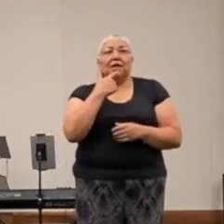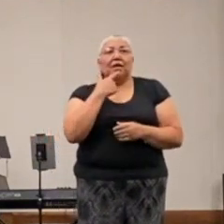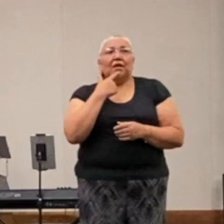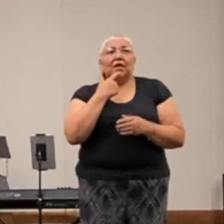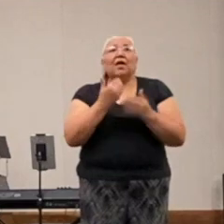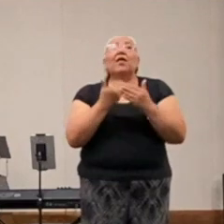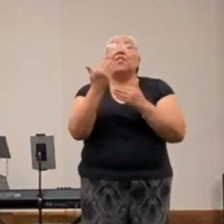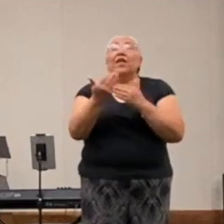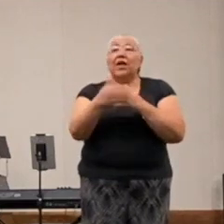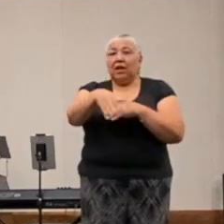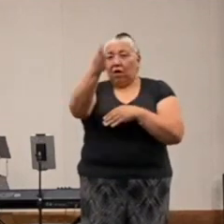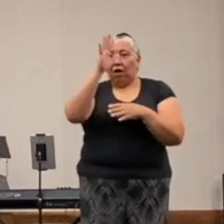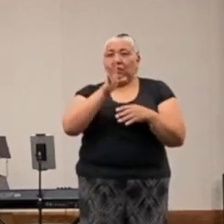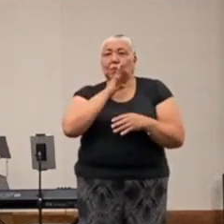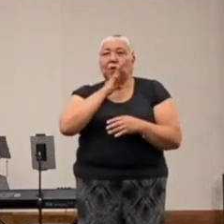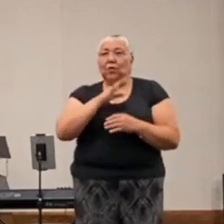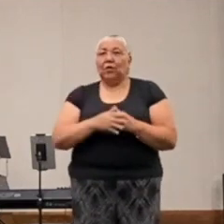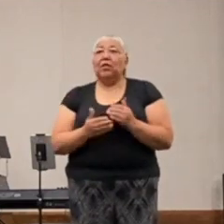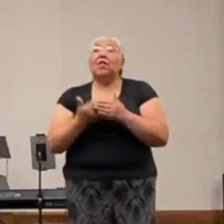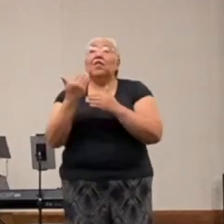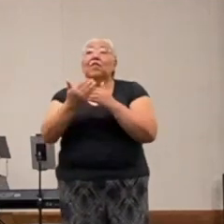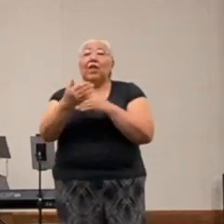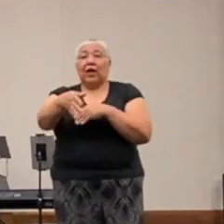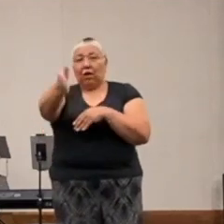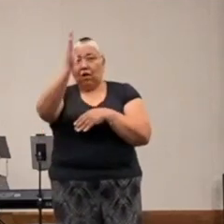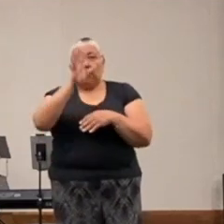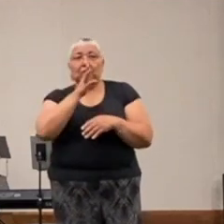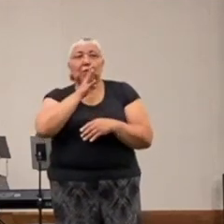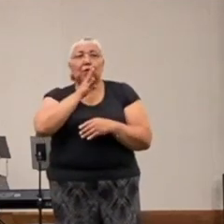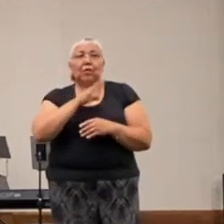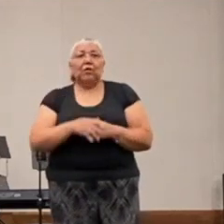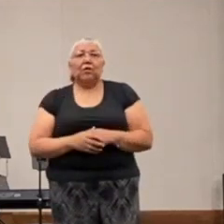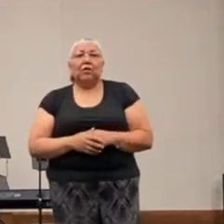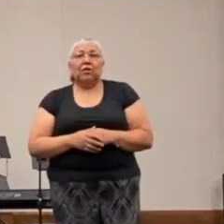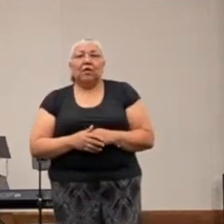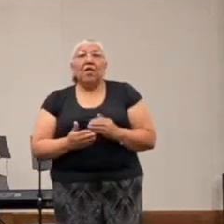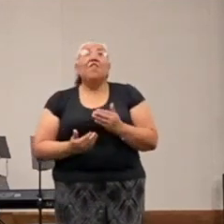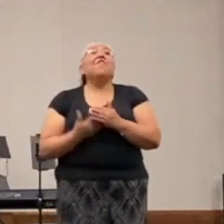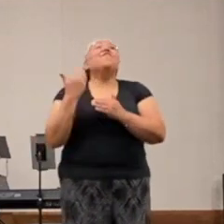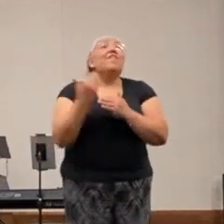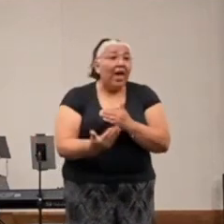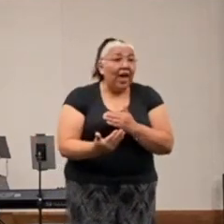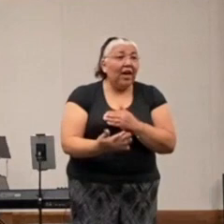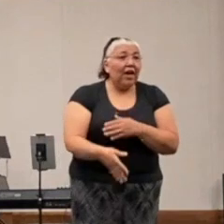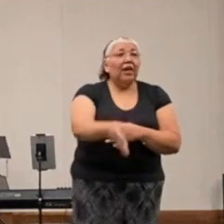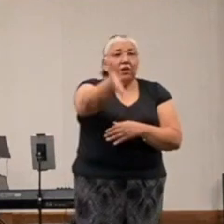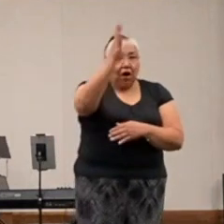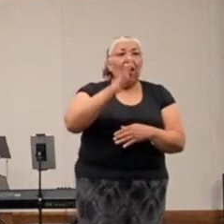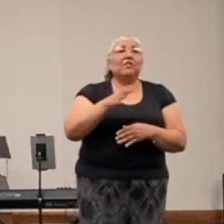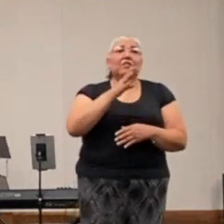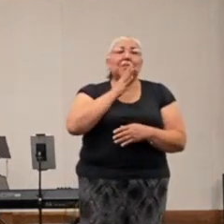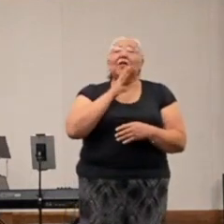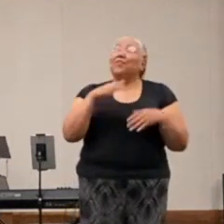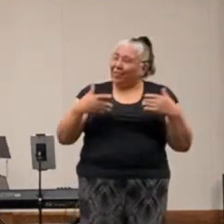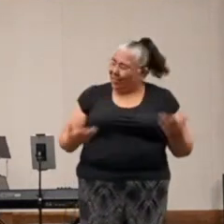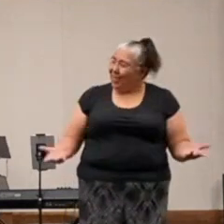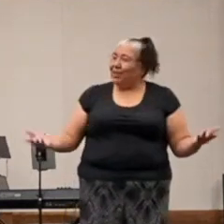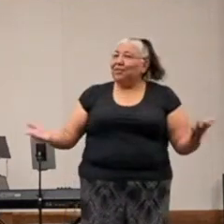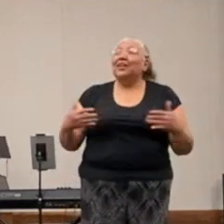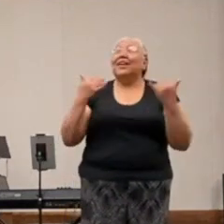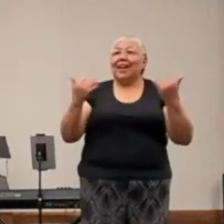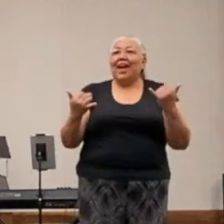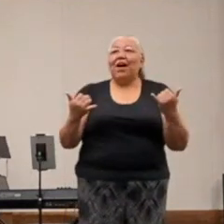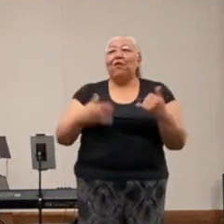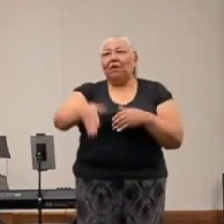God spoke. Say, then God spoke. Then God spoke. No. Say, then God spoke. Then God spoke. So then